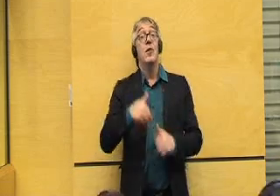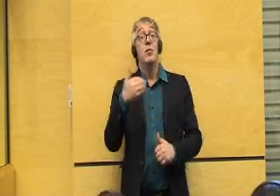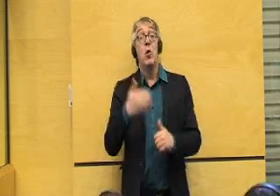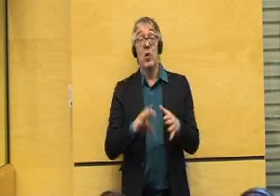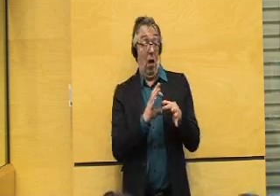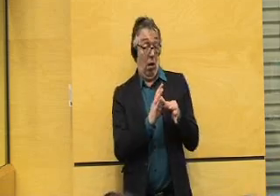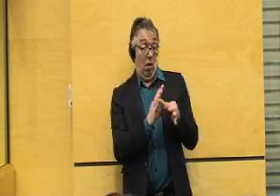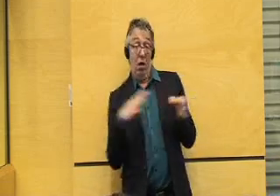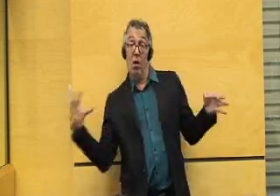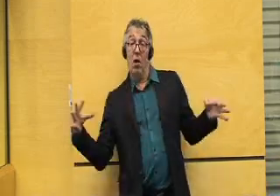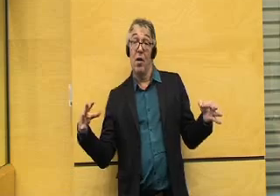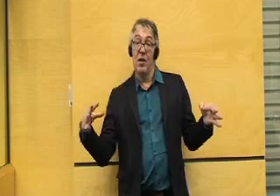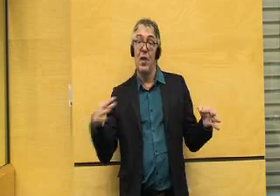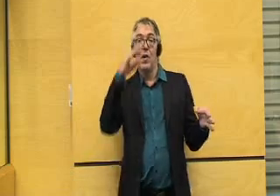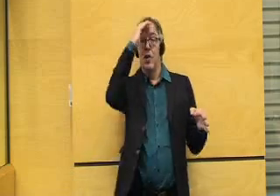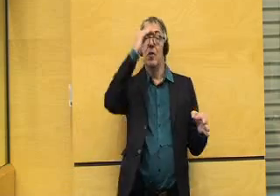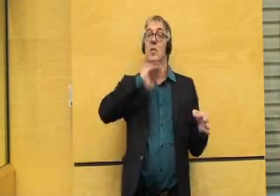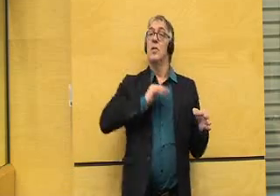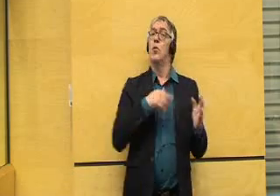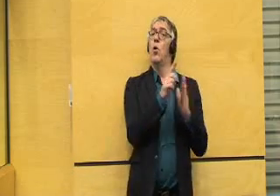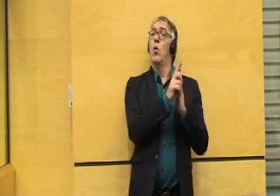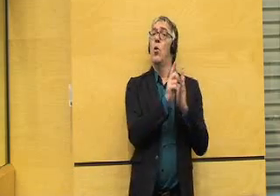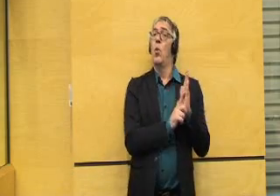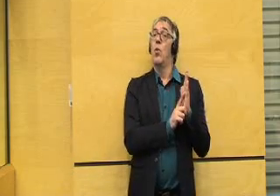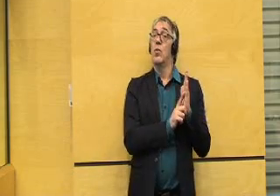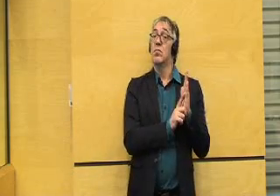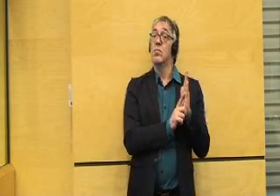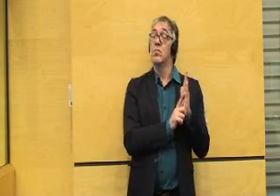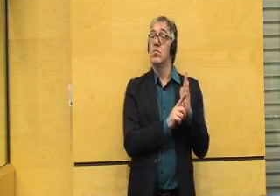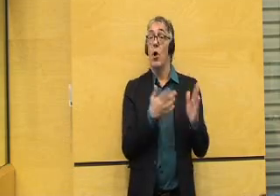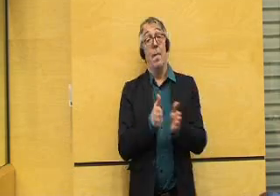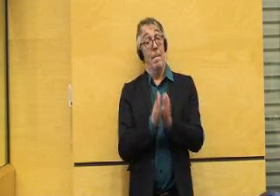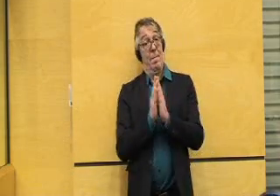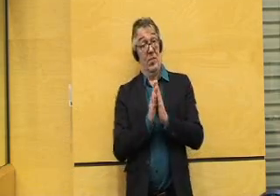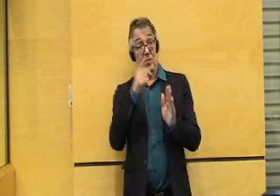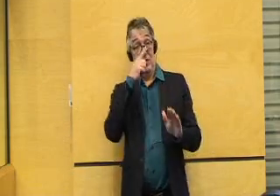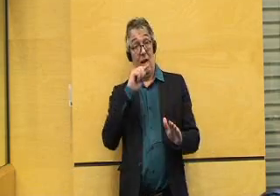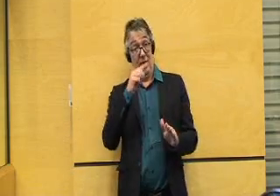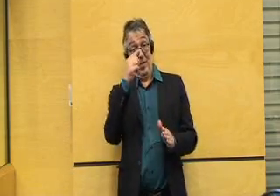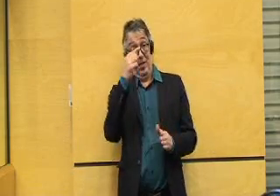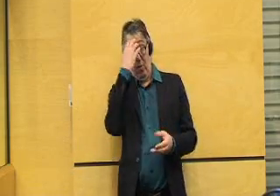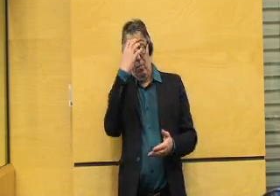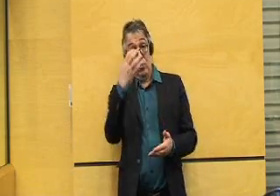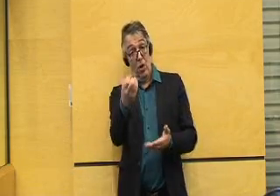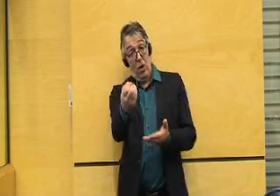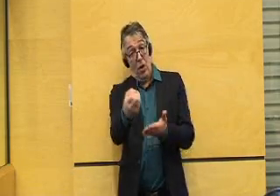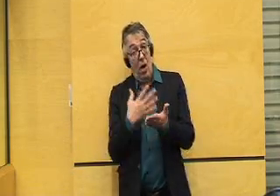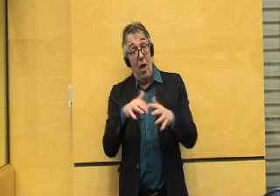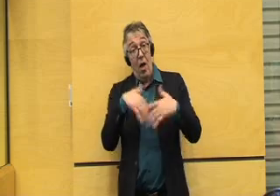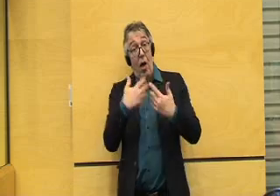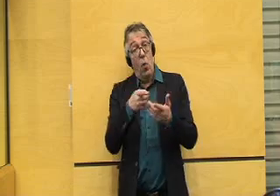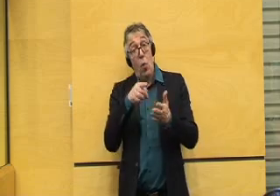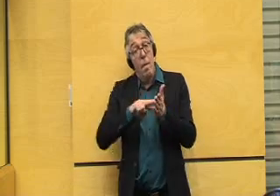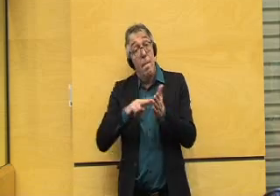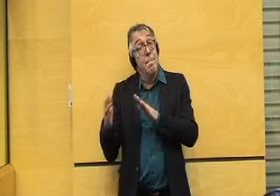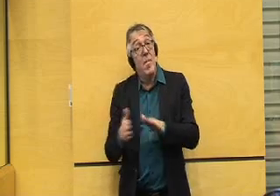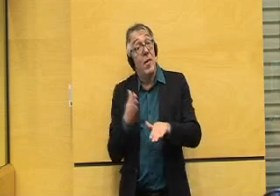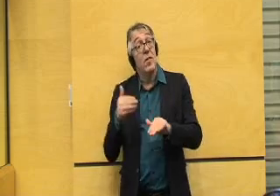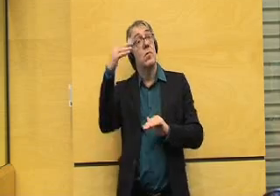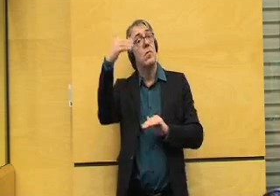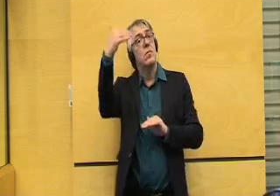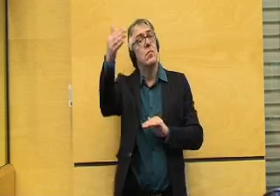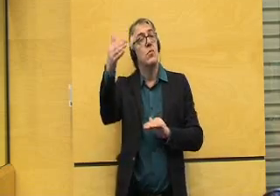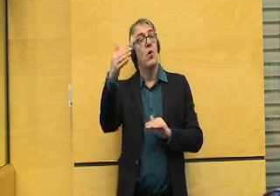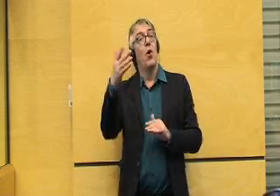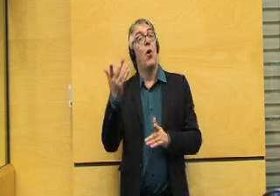Thailand. And I would like to have some information if the government of Thailand plans to include women with disabilities